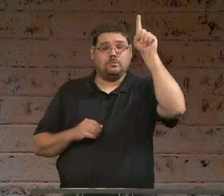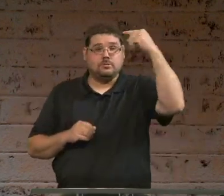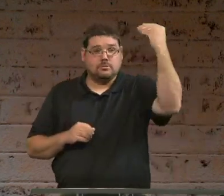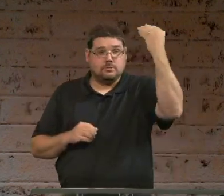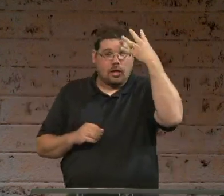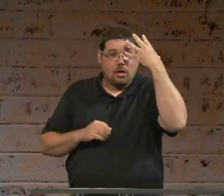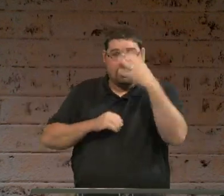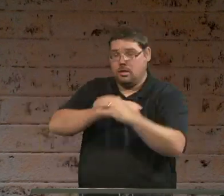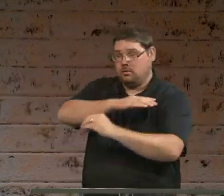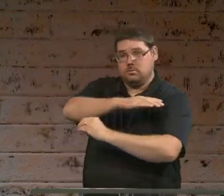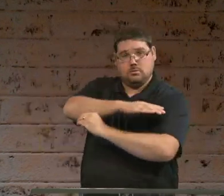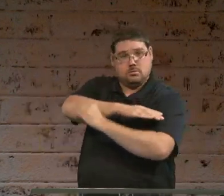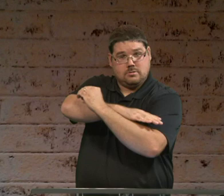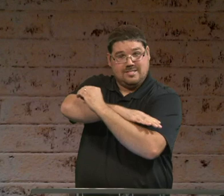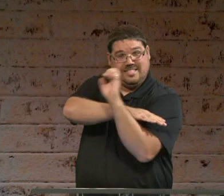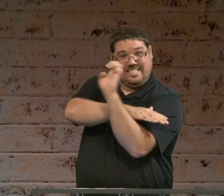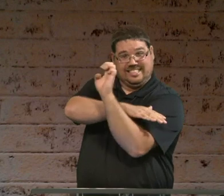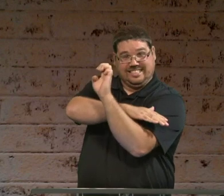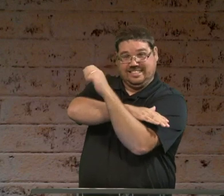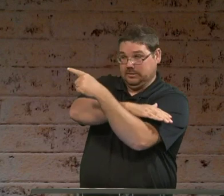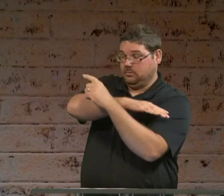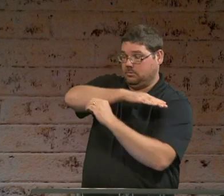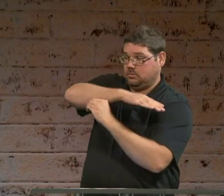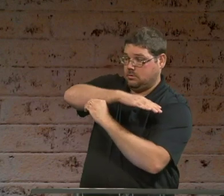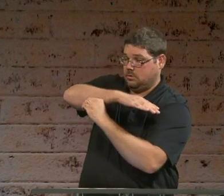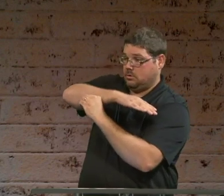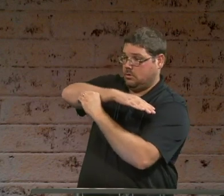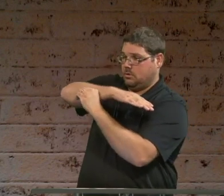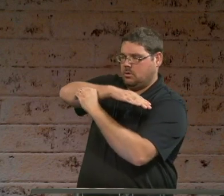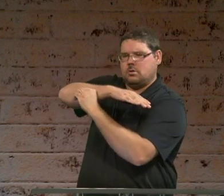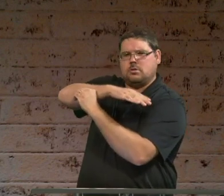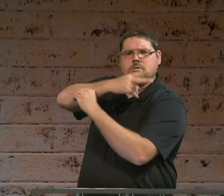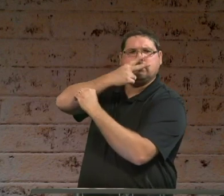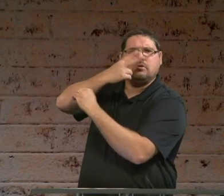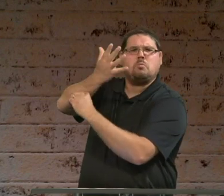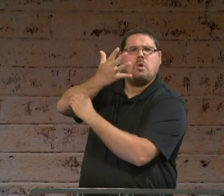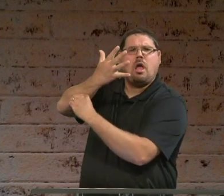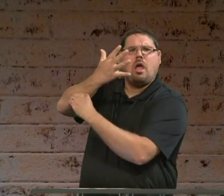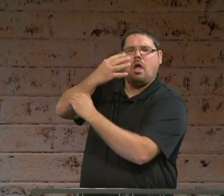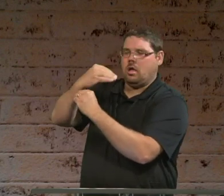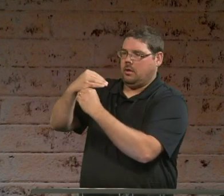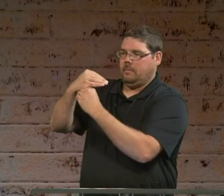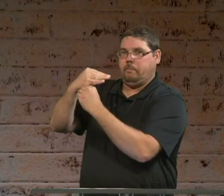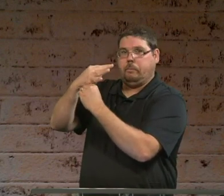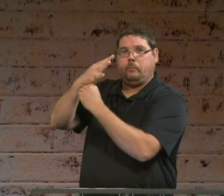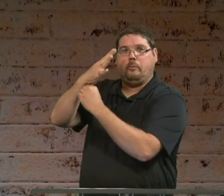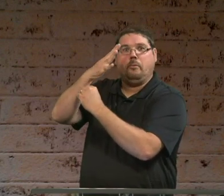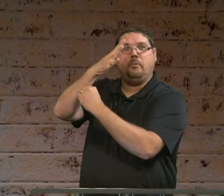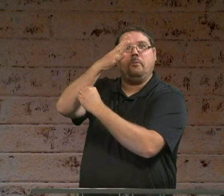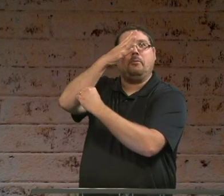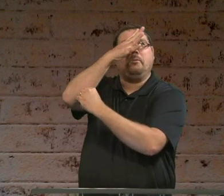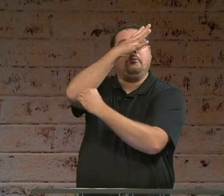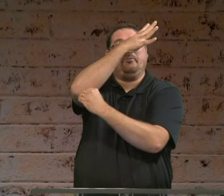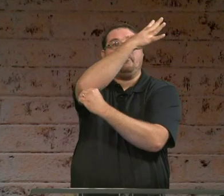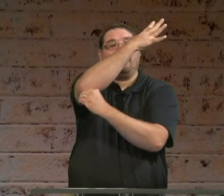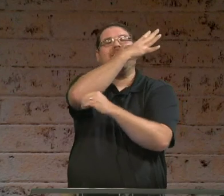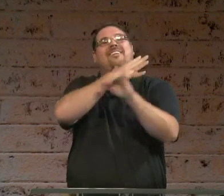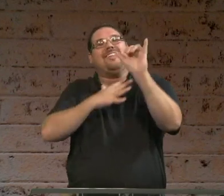envision the sun as it rises in the east, what do you see? You see those